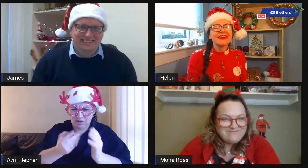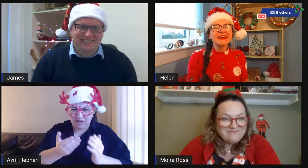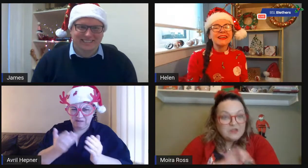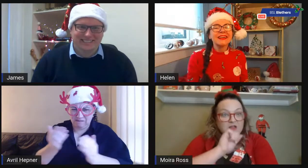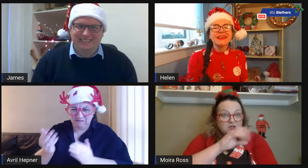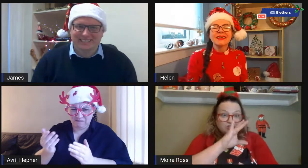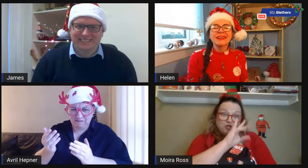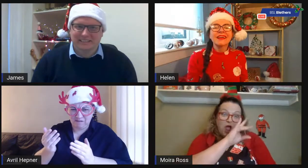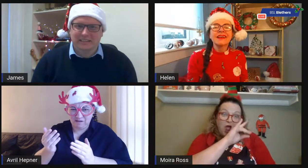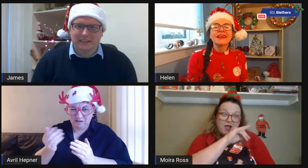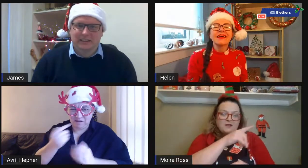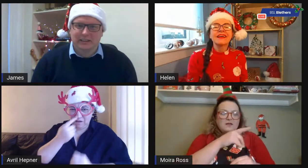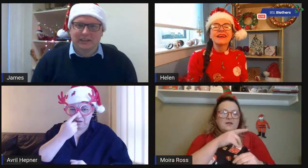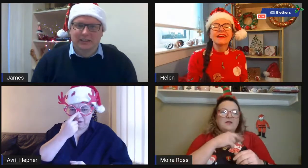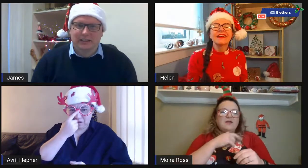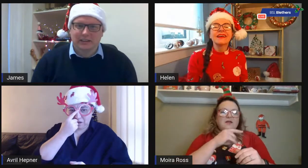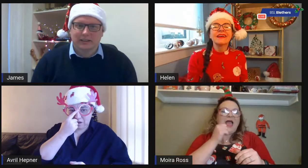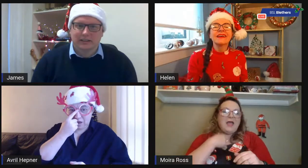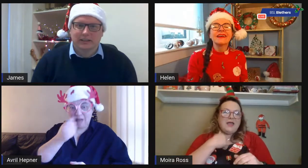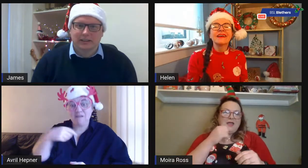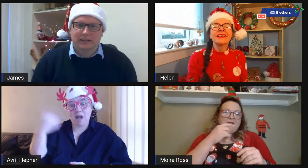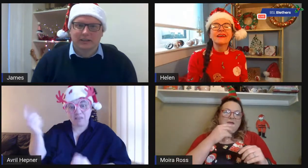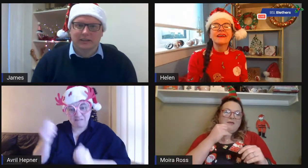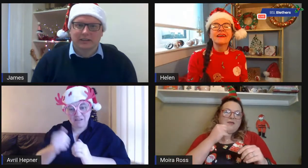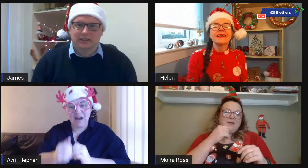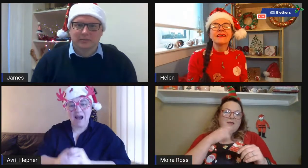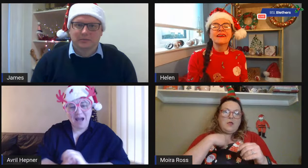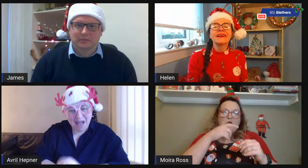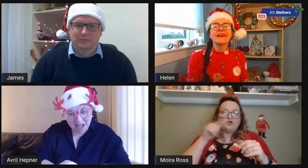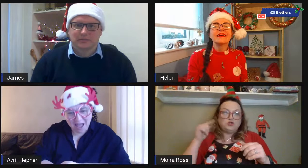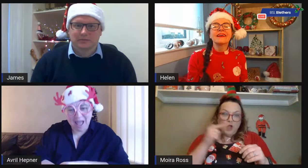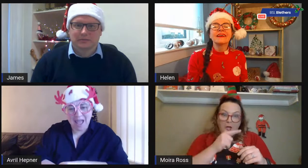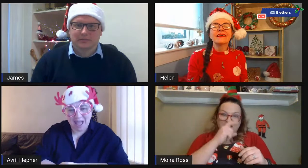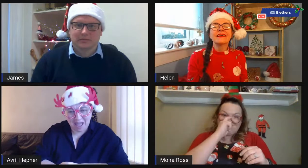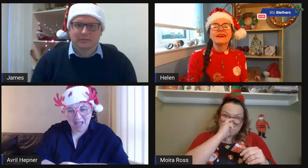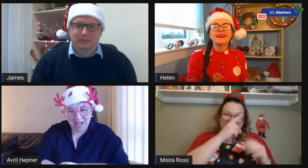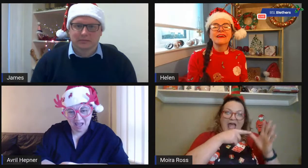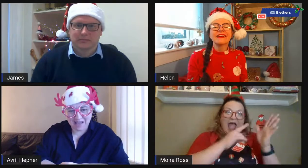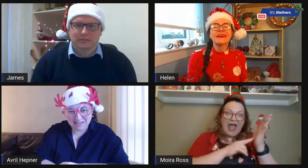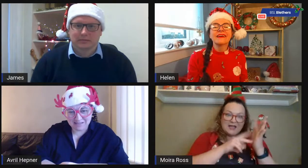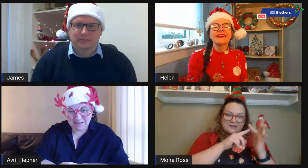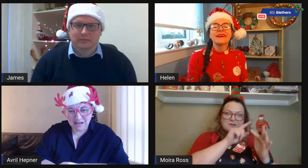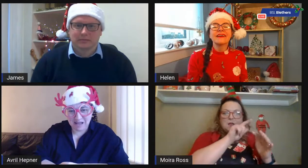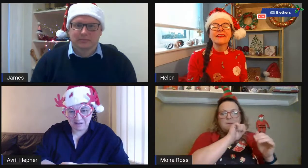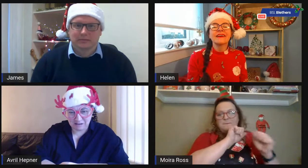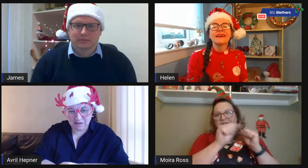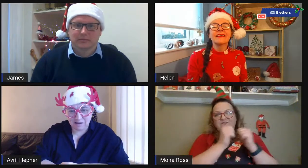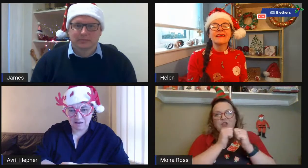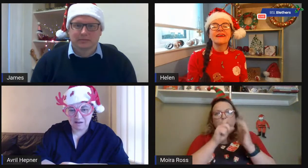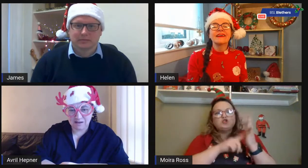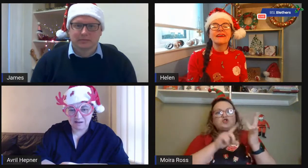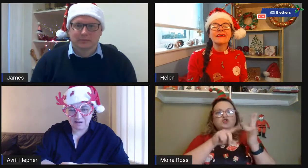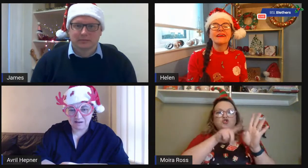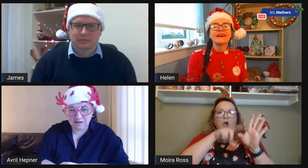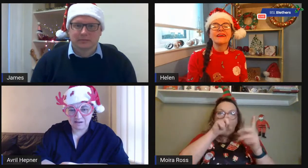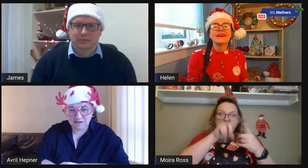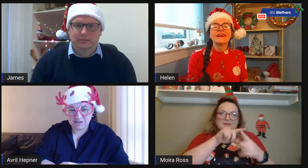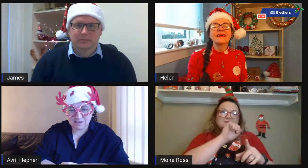friend, and who's he's a dog, is it? Yeah. Norman's sister